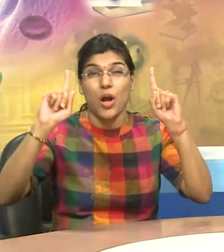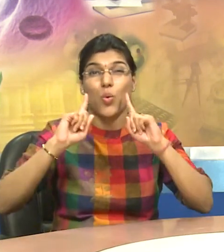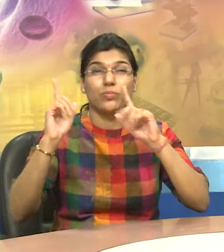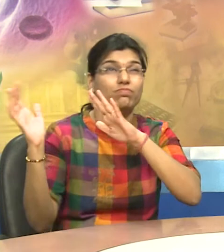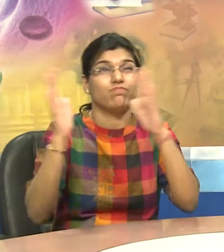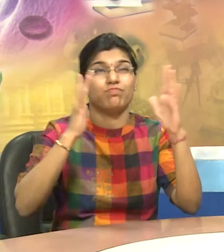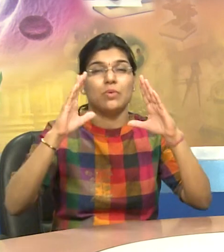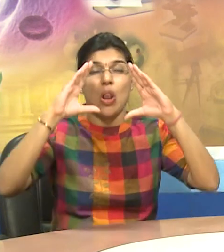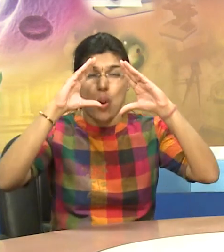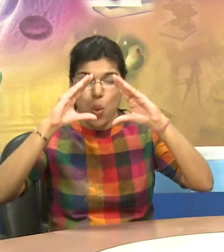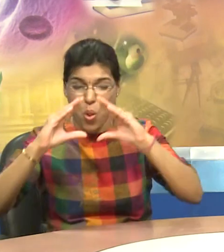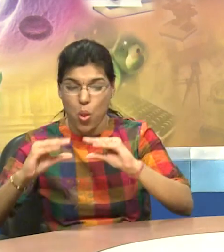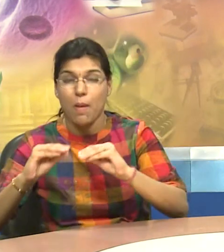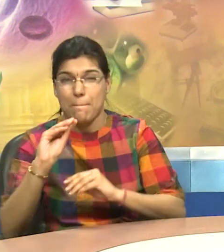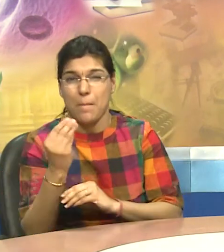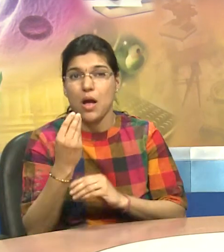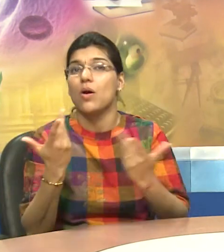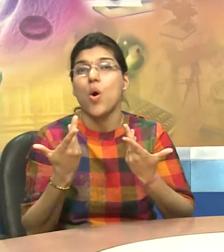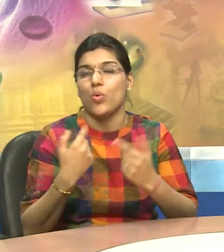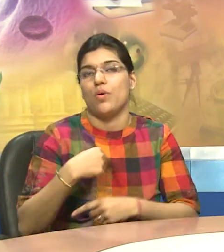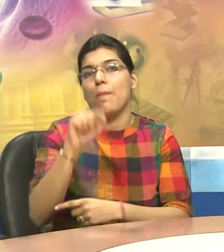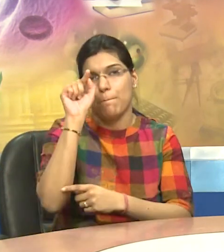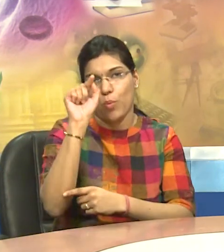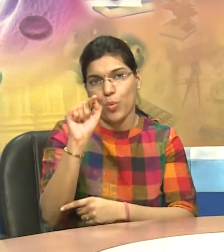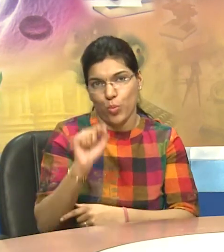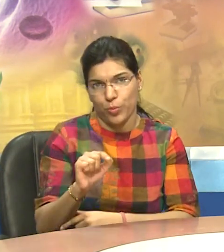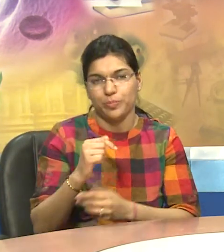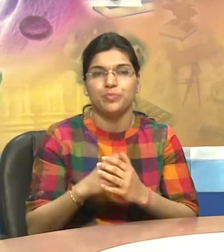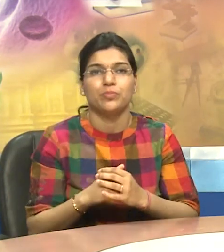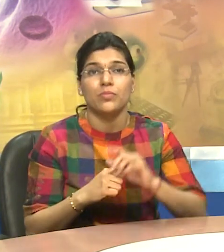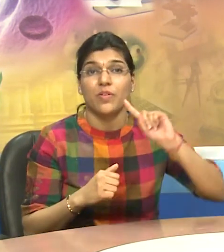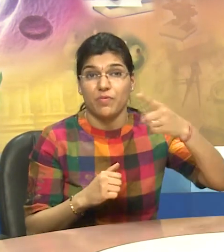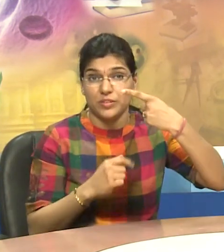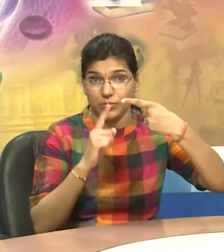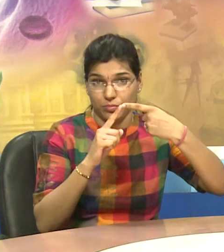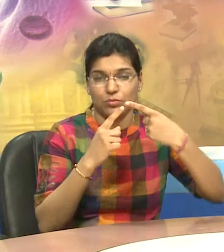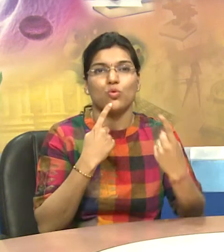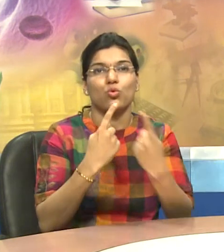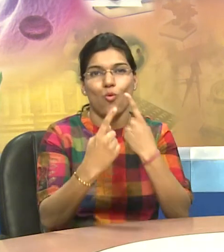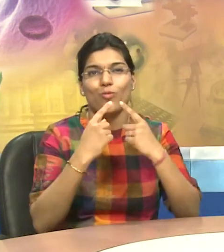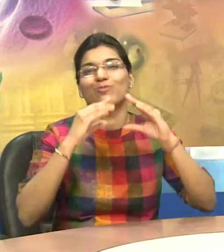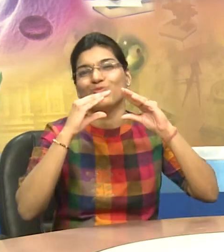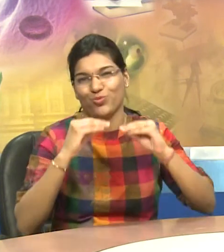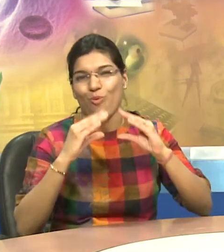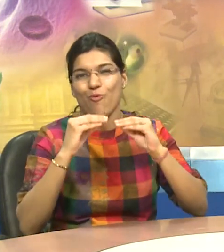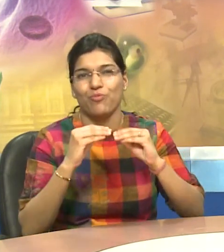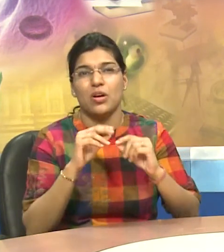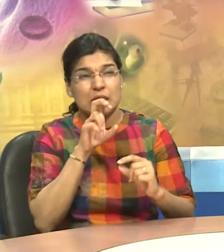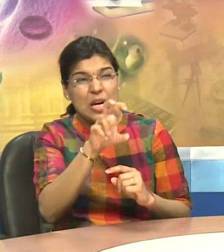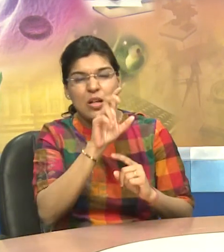How to reduce noise pollution? There are several points. First is,